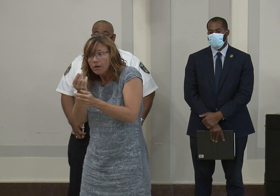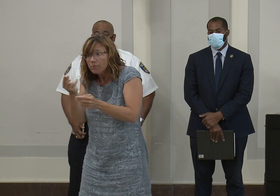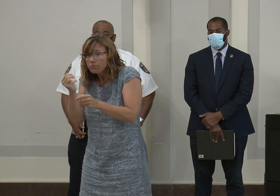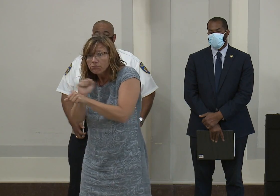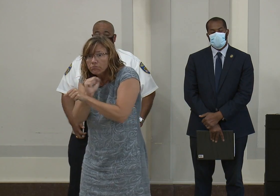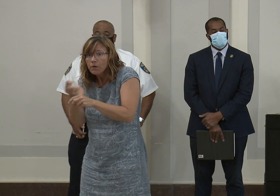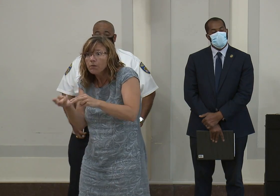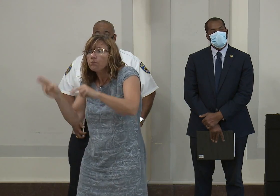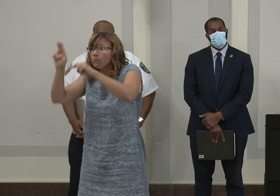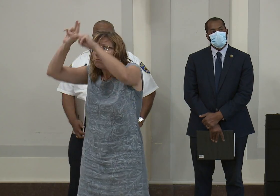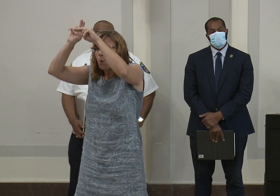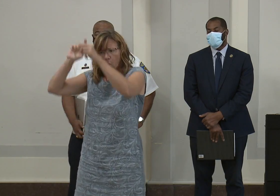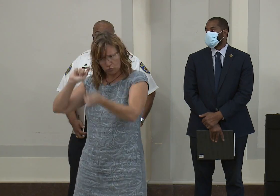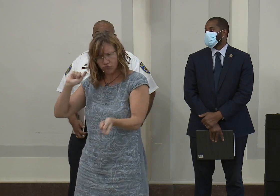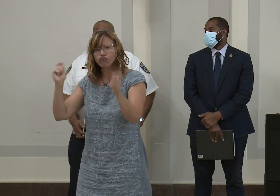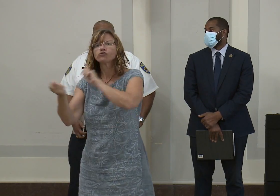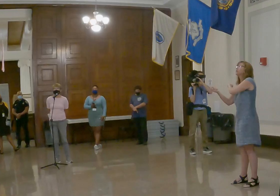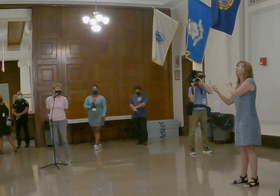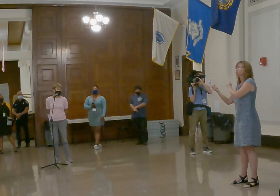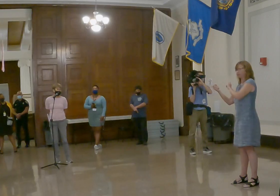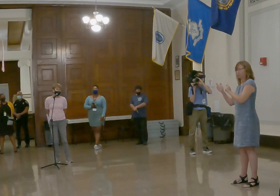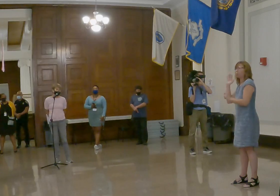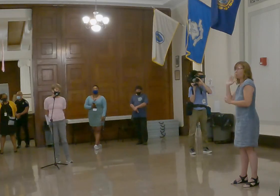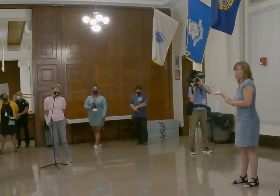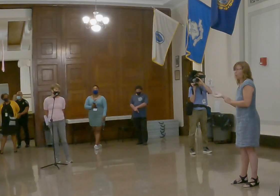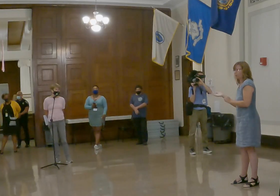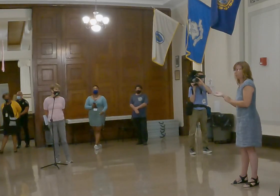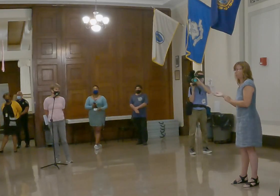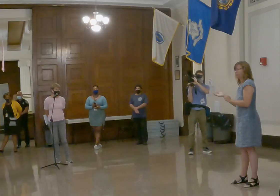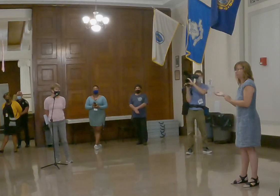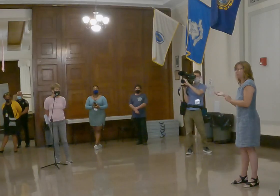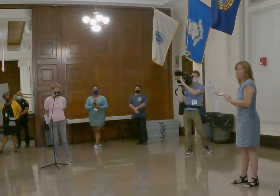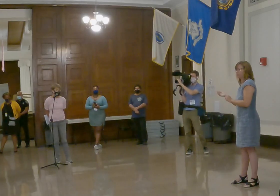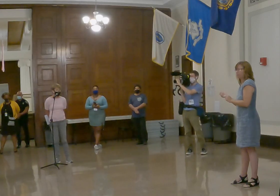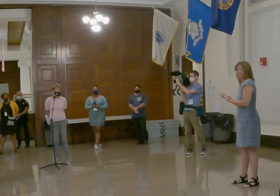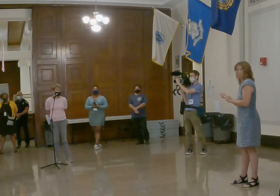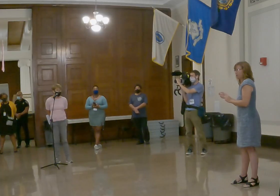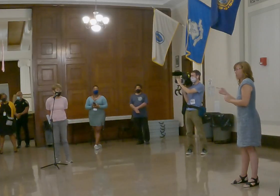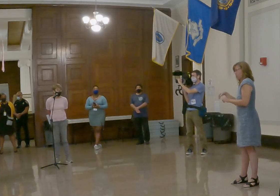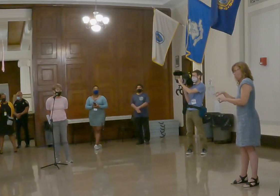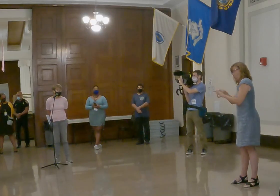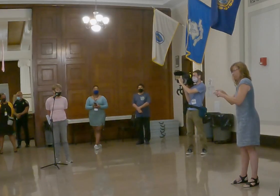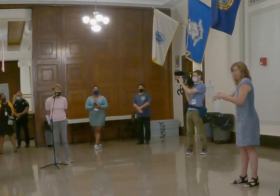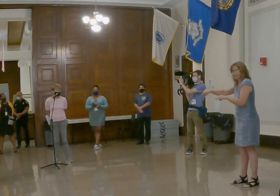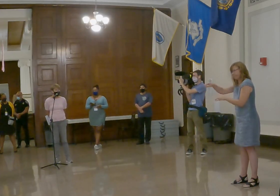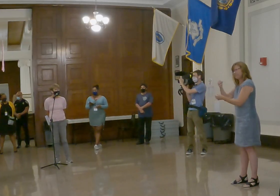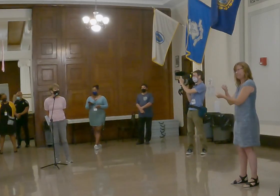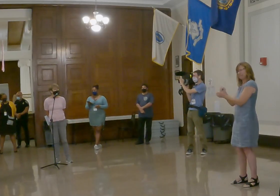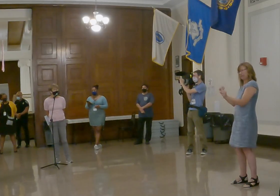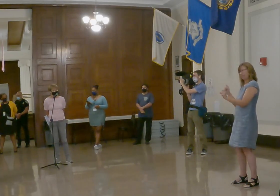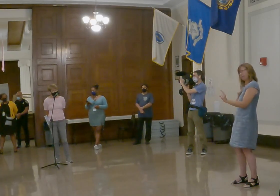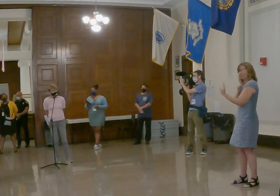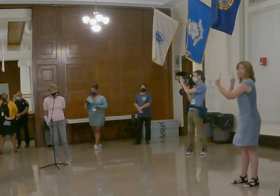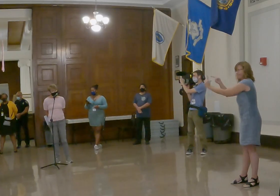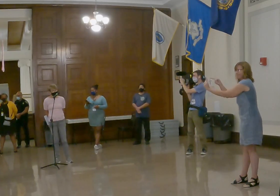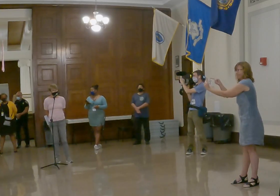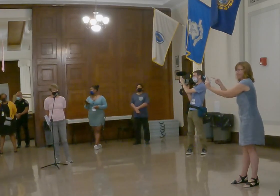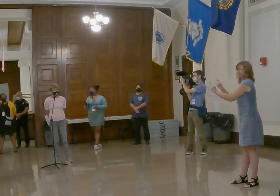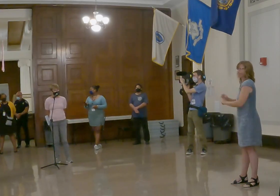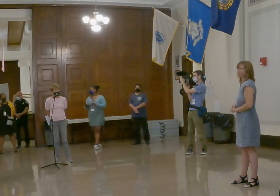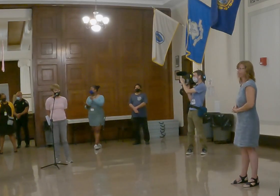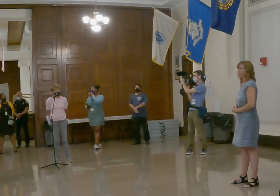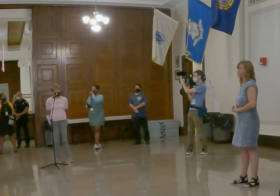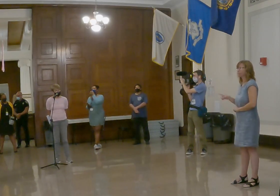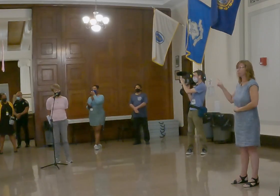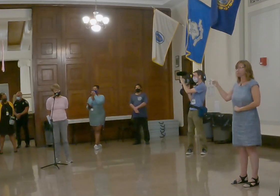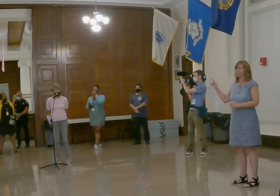the saving of lives over everything else. My other question involves what the Board of Estimates did this morning, which was to approve the settlement of the lawsuit